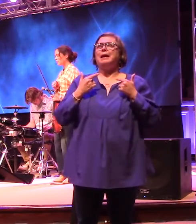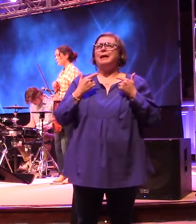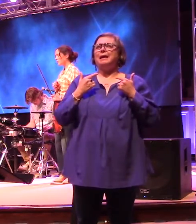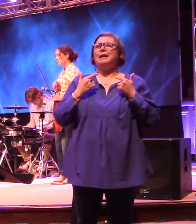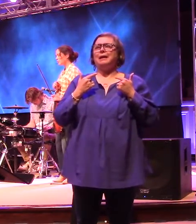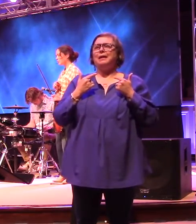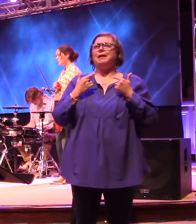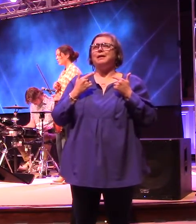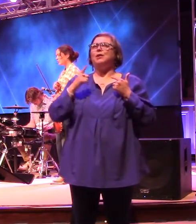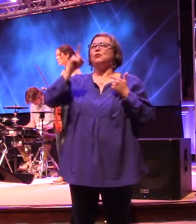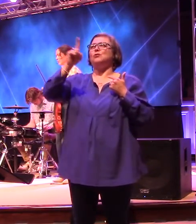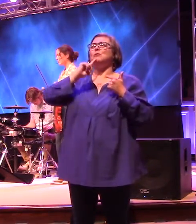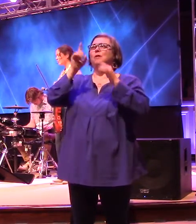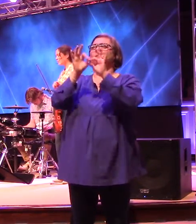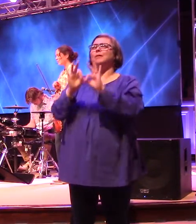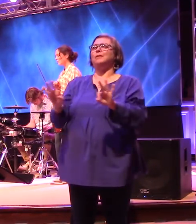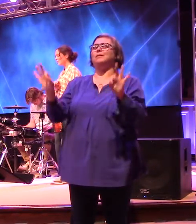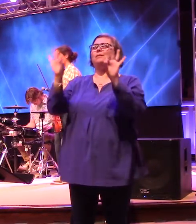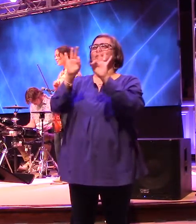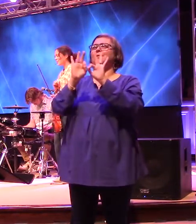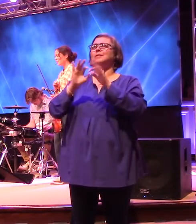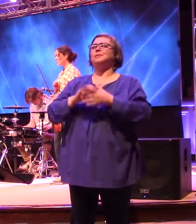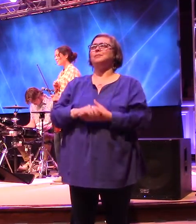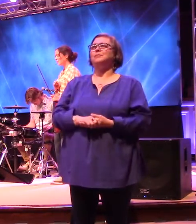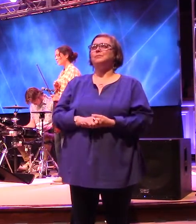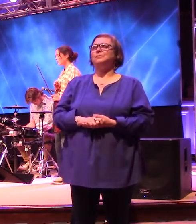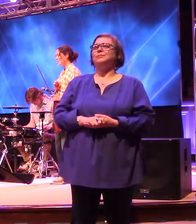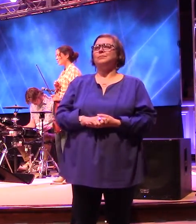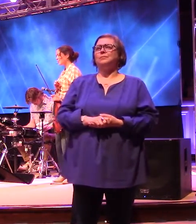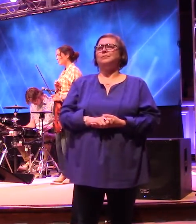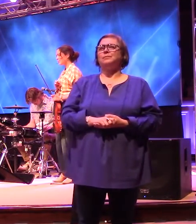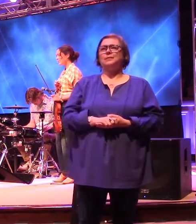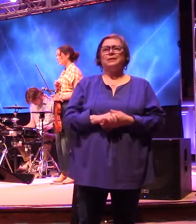Just talk to Him right now. Personalize that. Your own heart to Him.